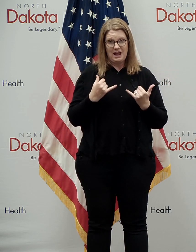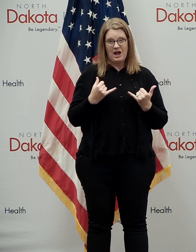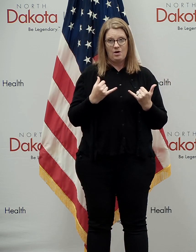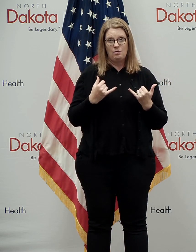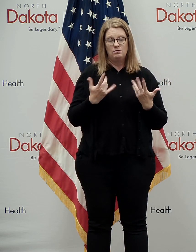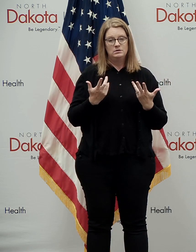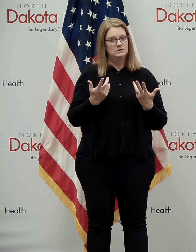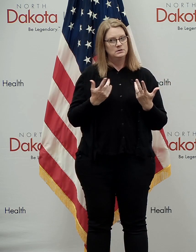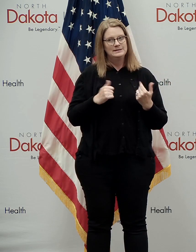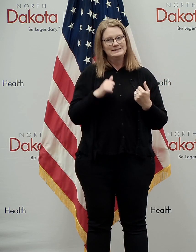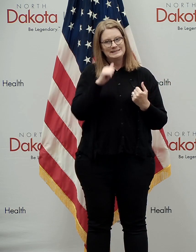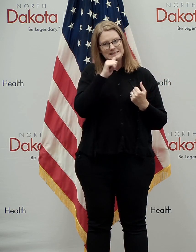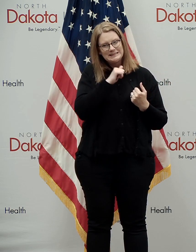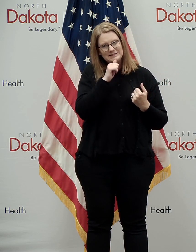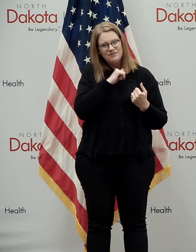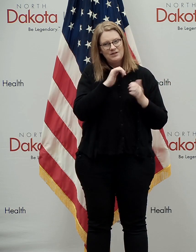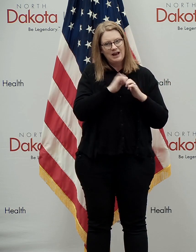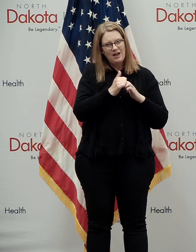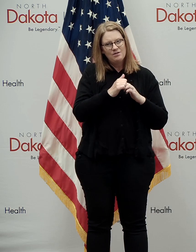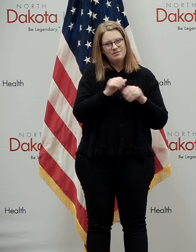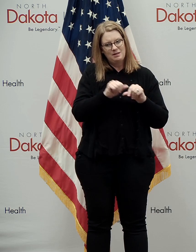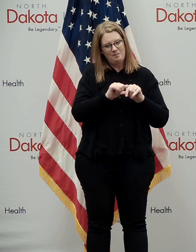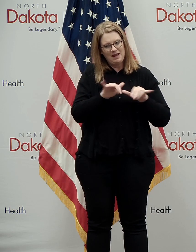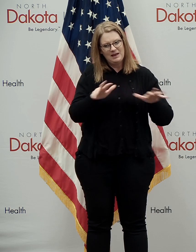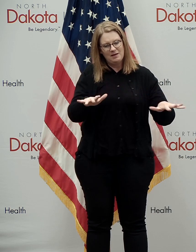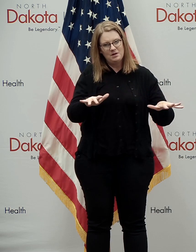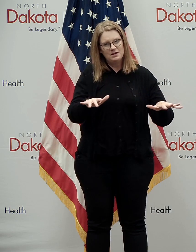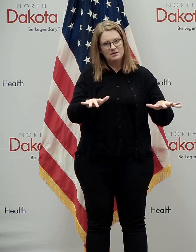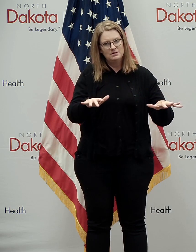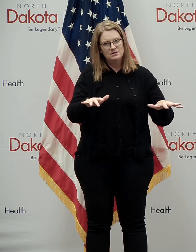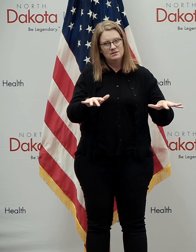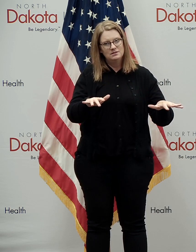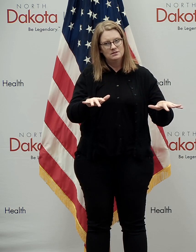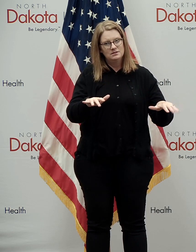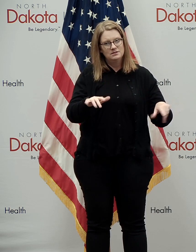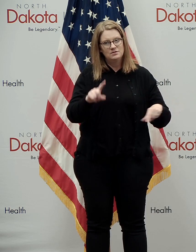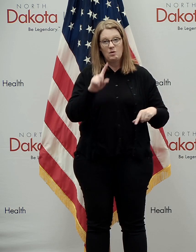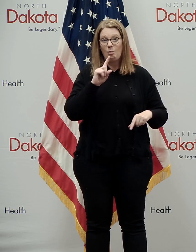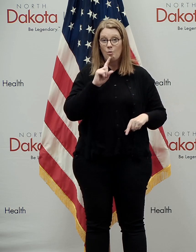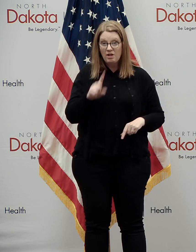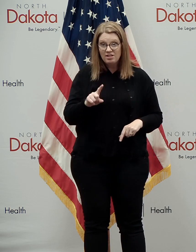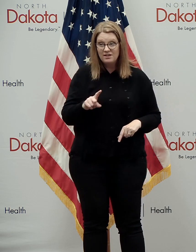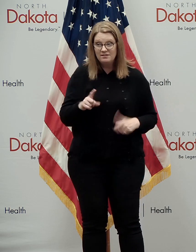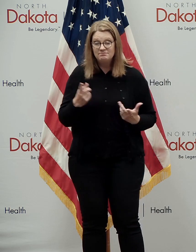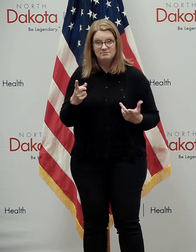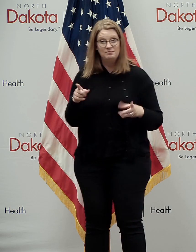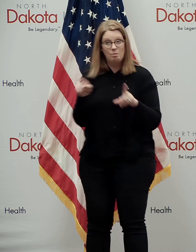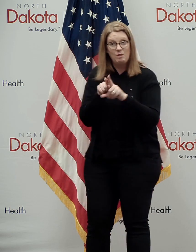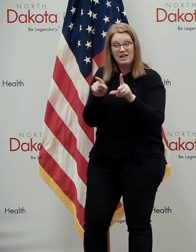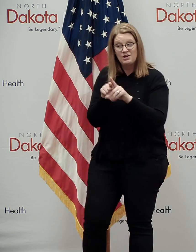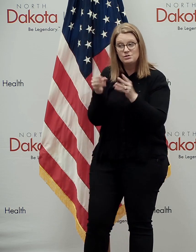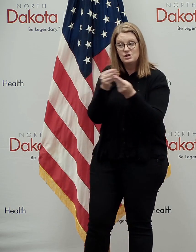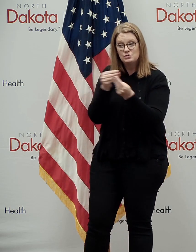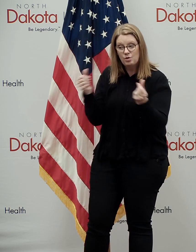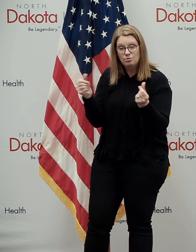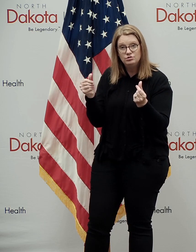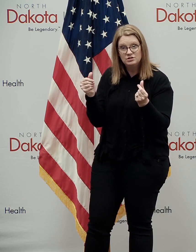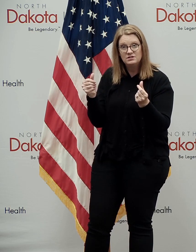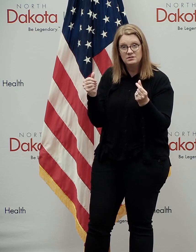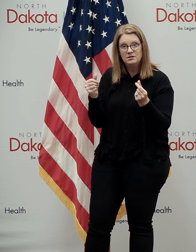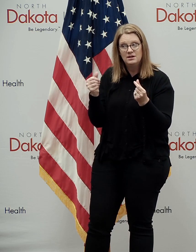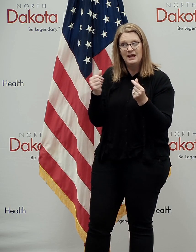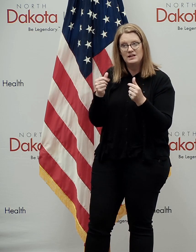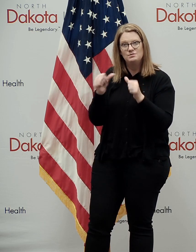victim of the pandemic, but it is also the solution to the longer-term recovery.